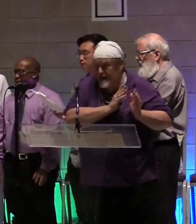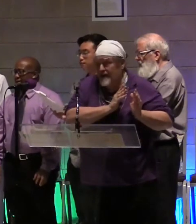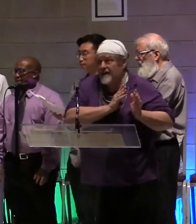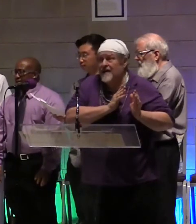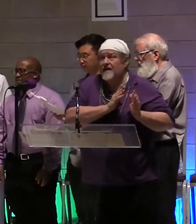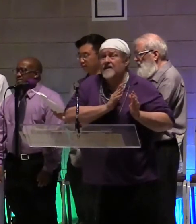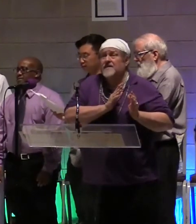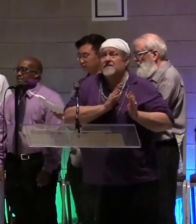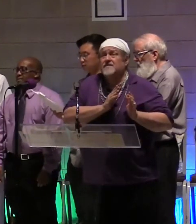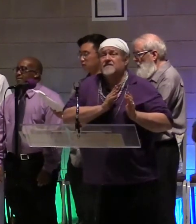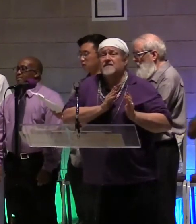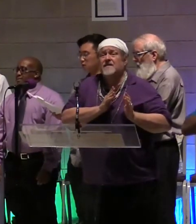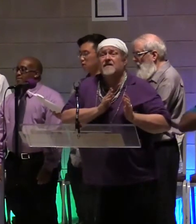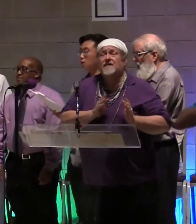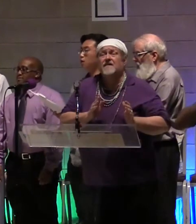away.